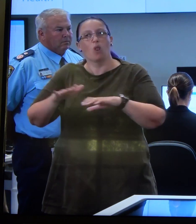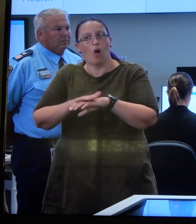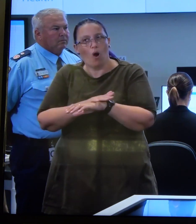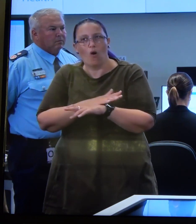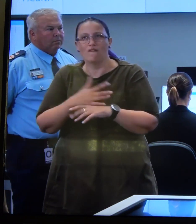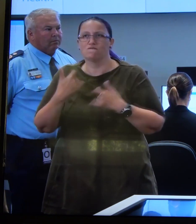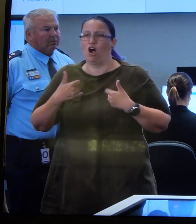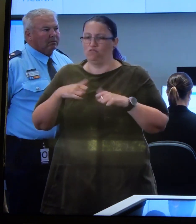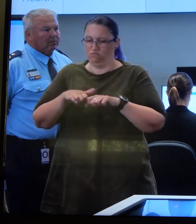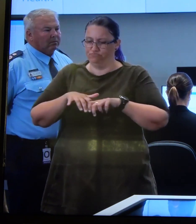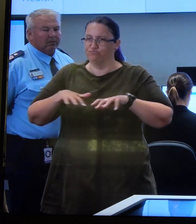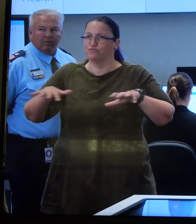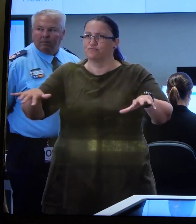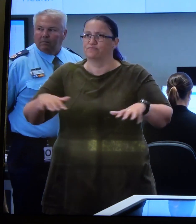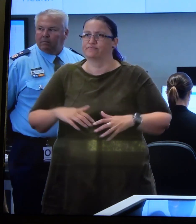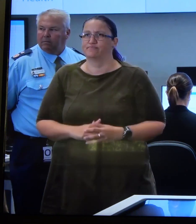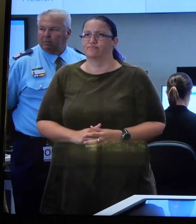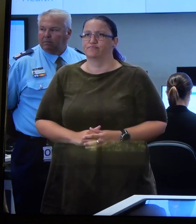community.